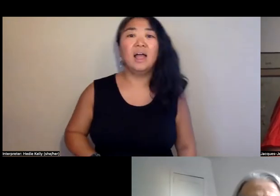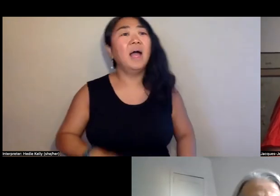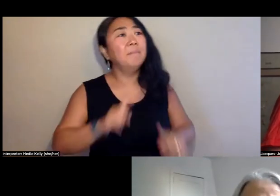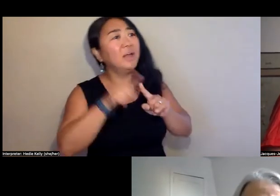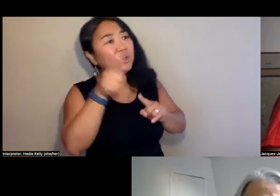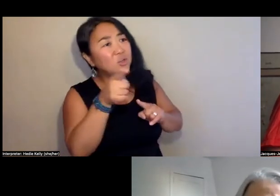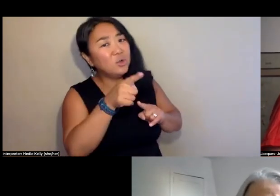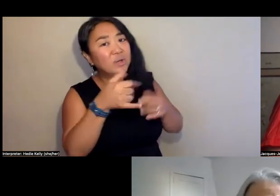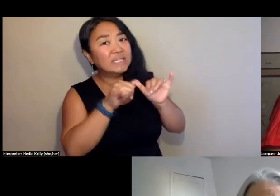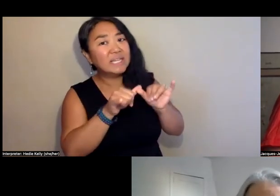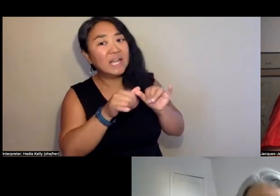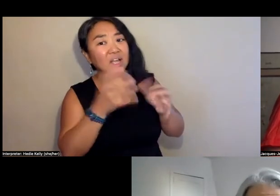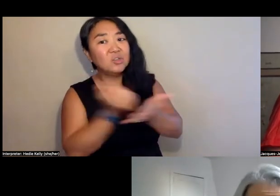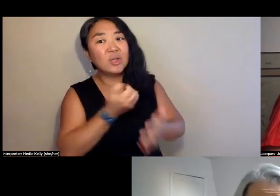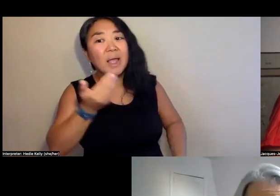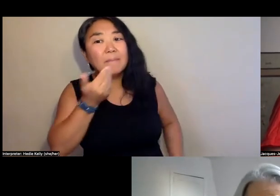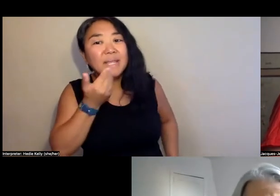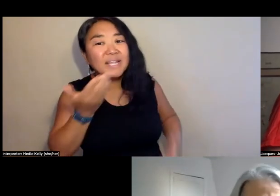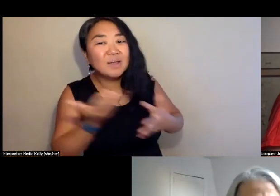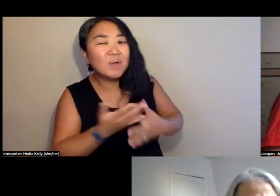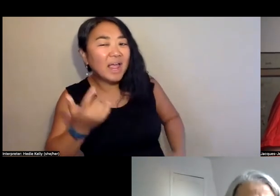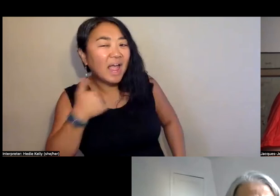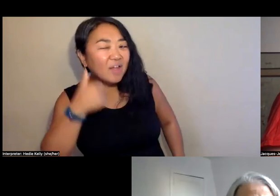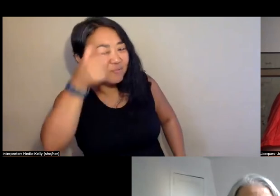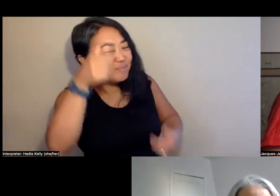but you guys took a pizza break, as I recall.